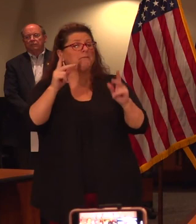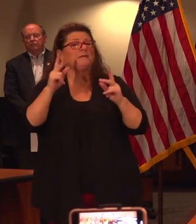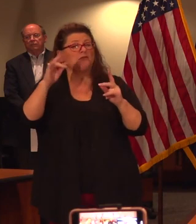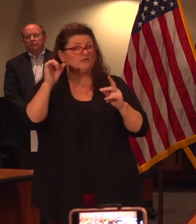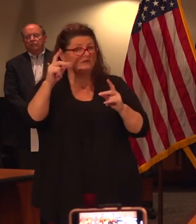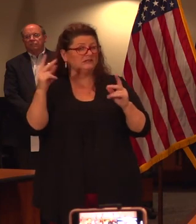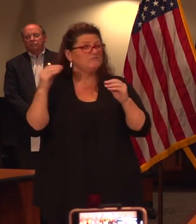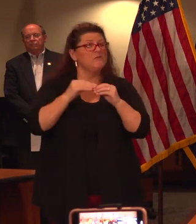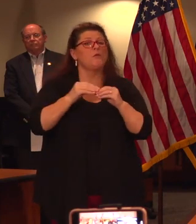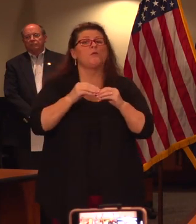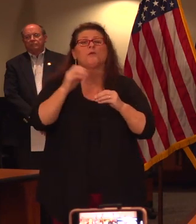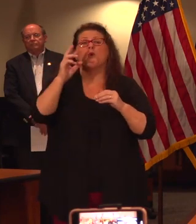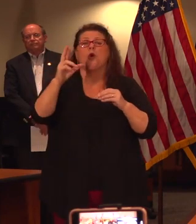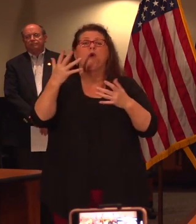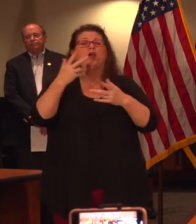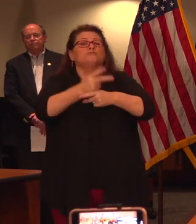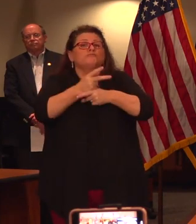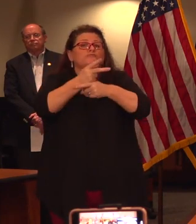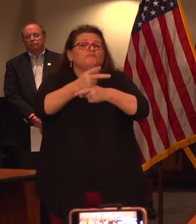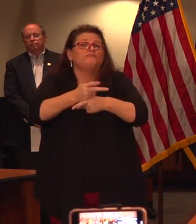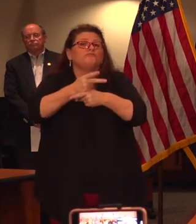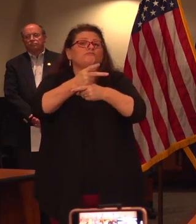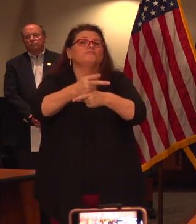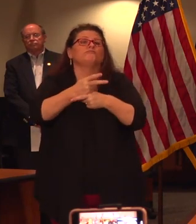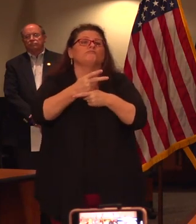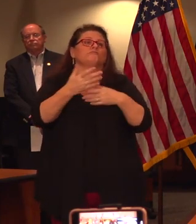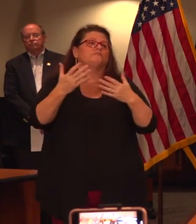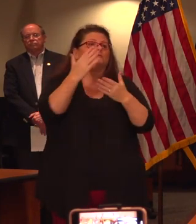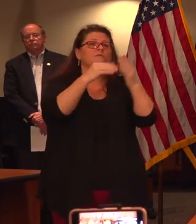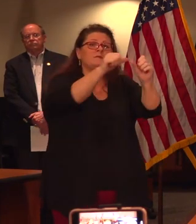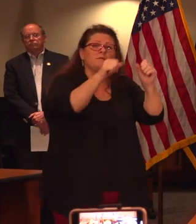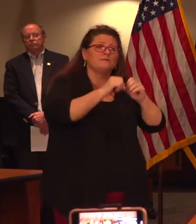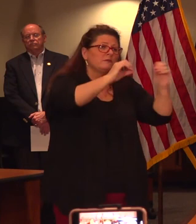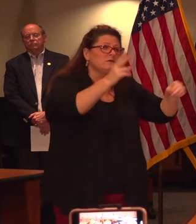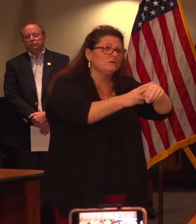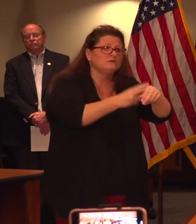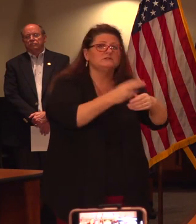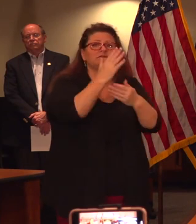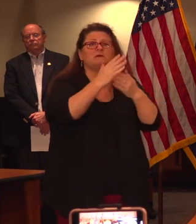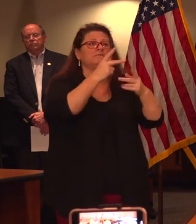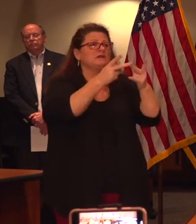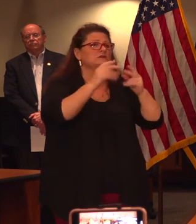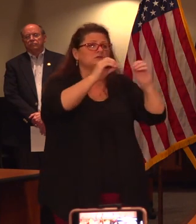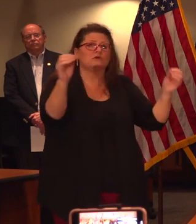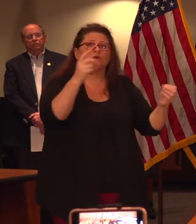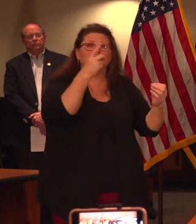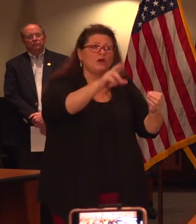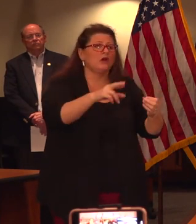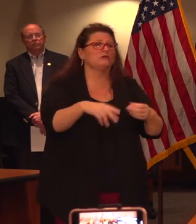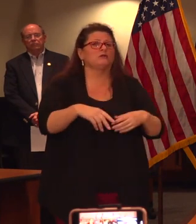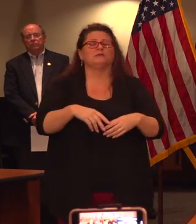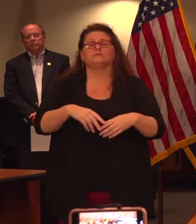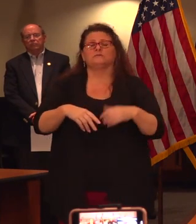anything the state should do to help people in rural areas where they don't have many hospitals or doctors or access to care and they're in poverty? So what's